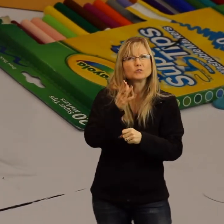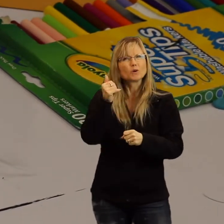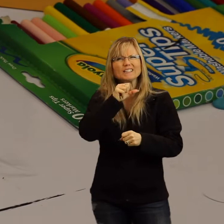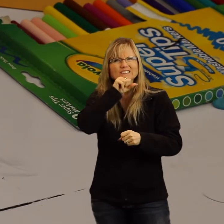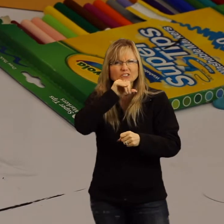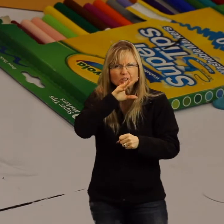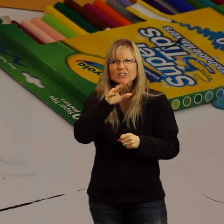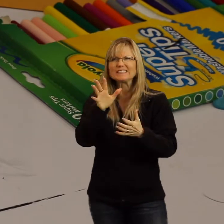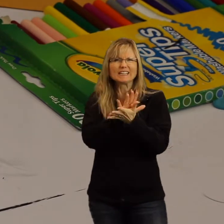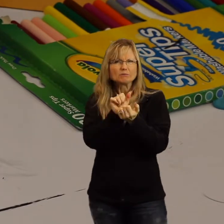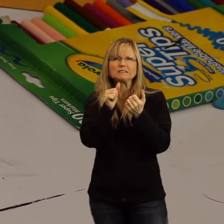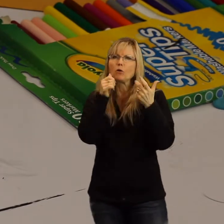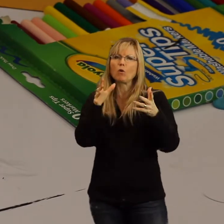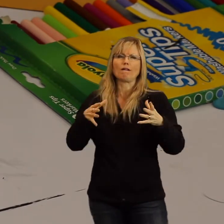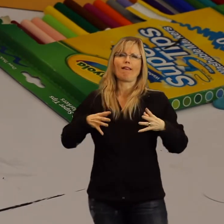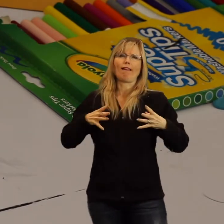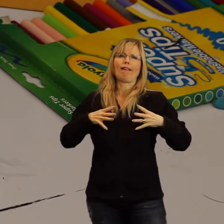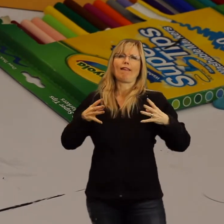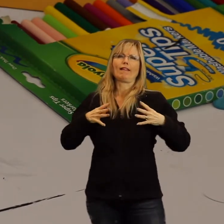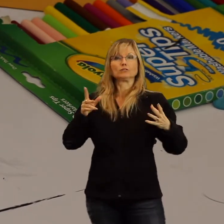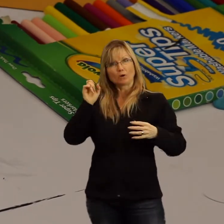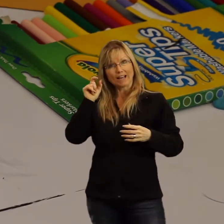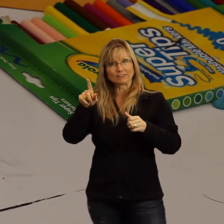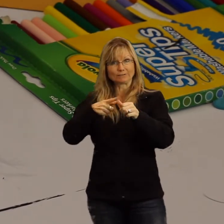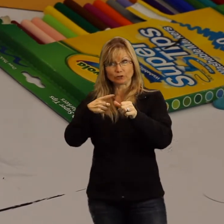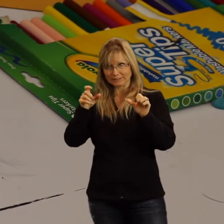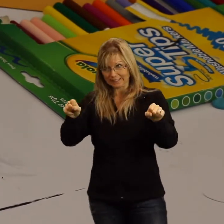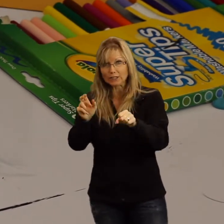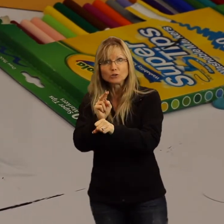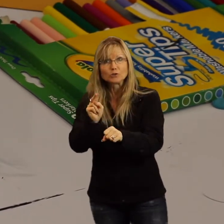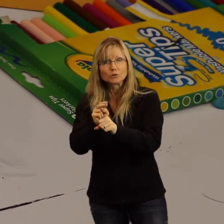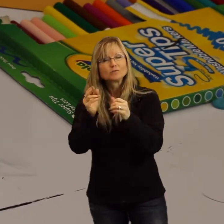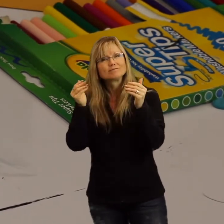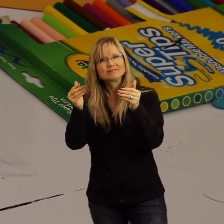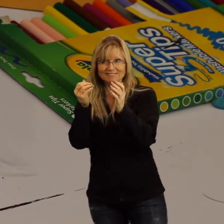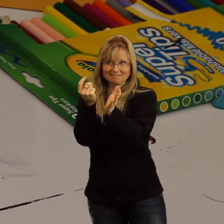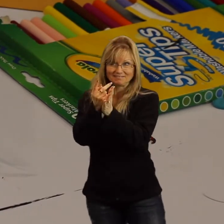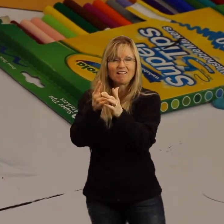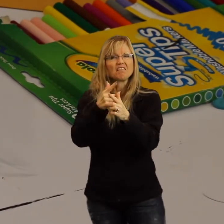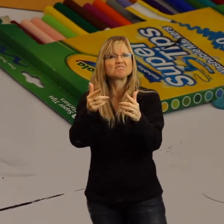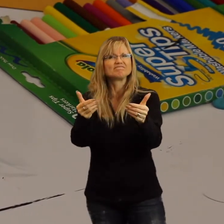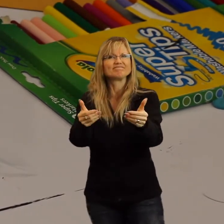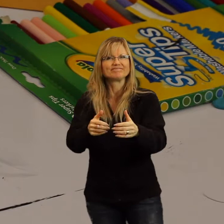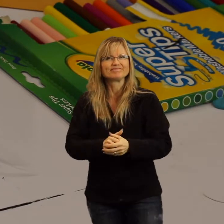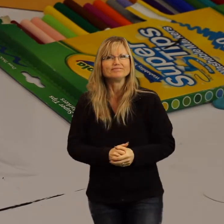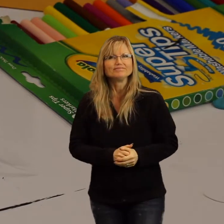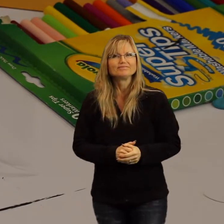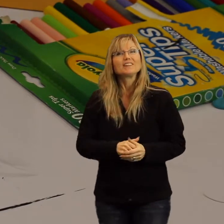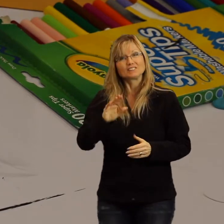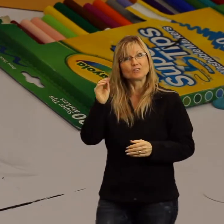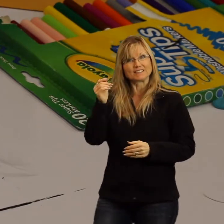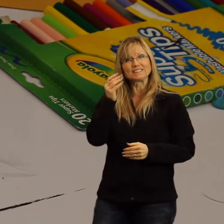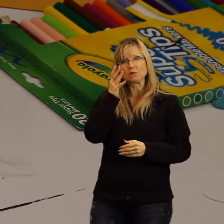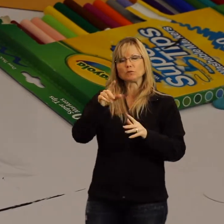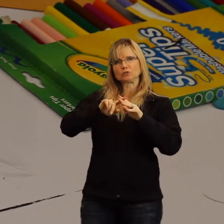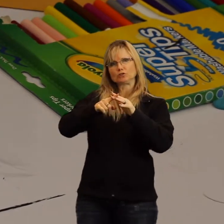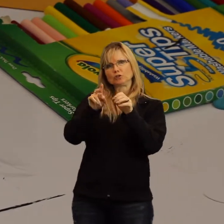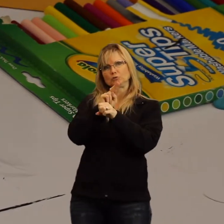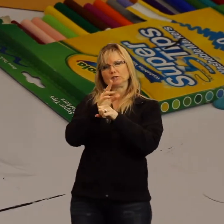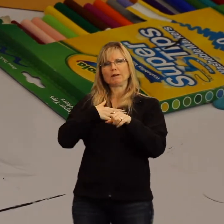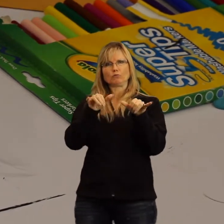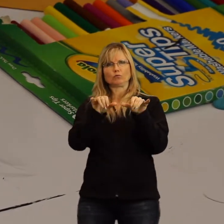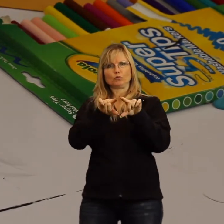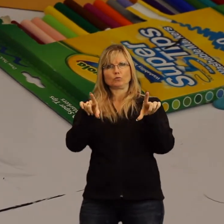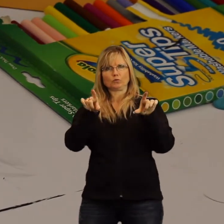damaged. But we'll start with the sun. So I'm going to use my ruler and I'm just going to